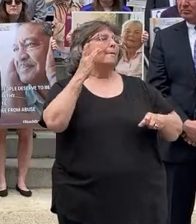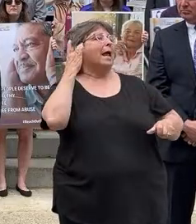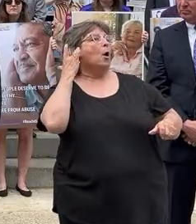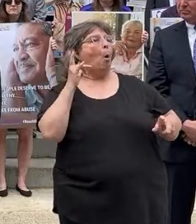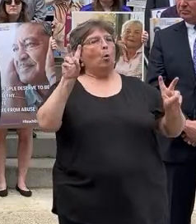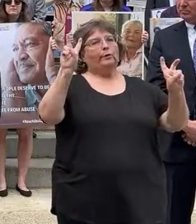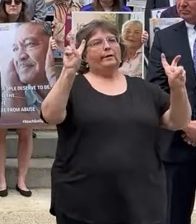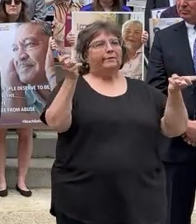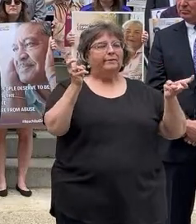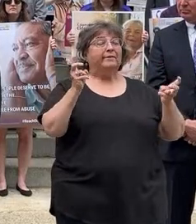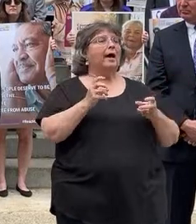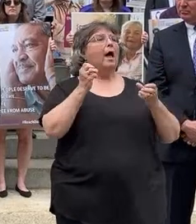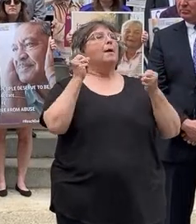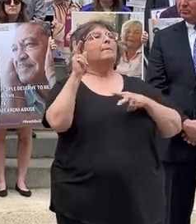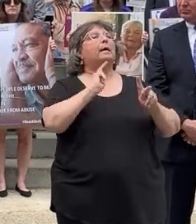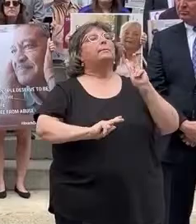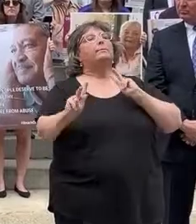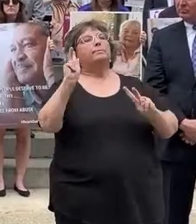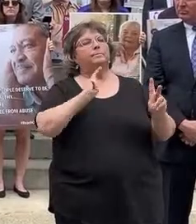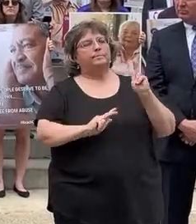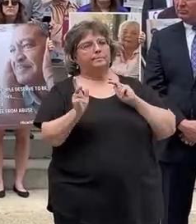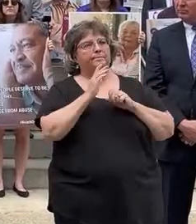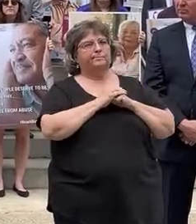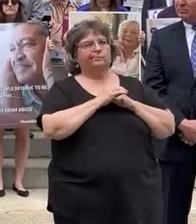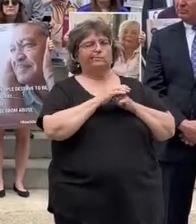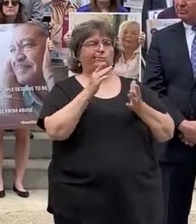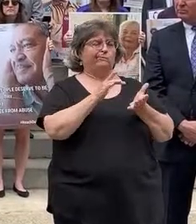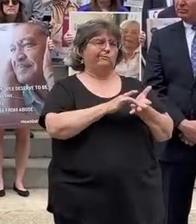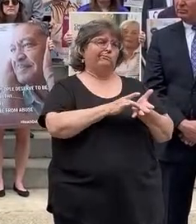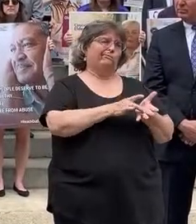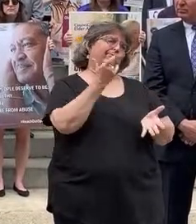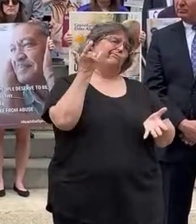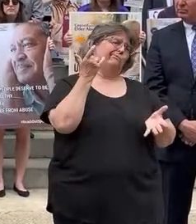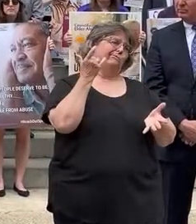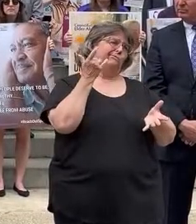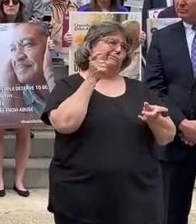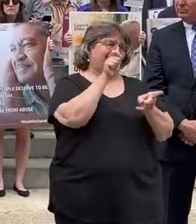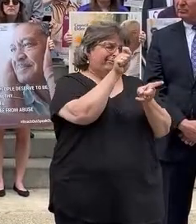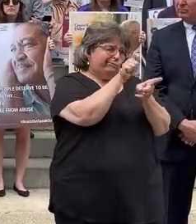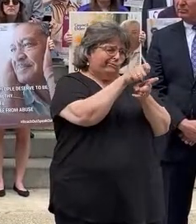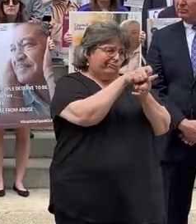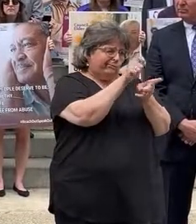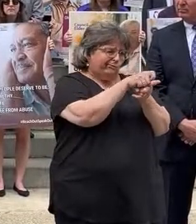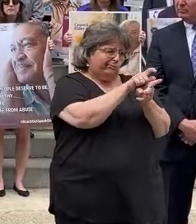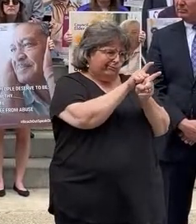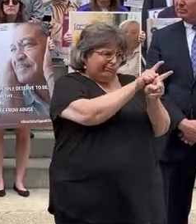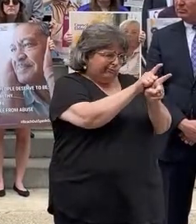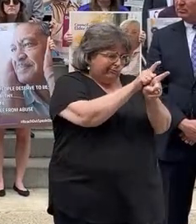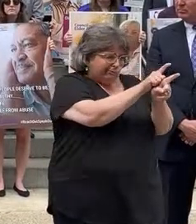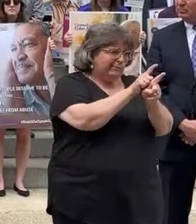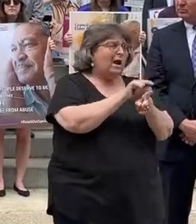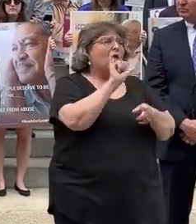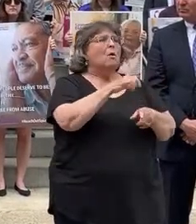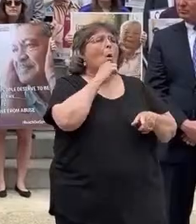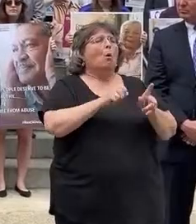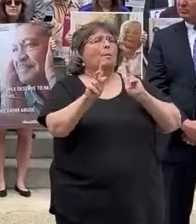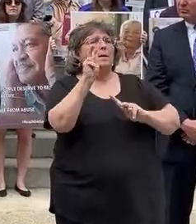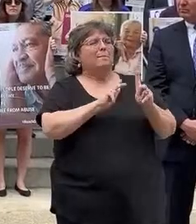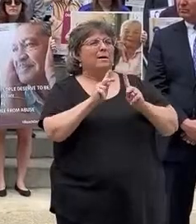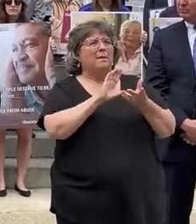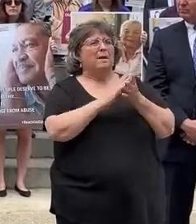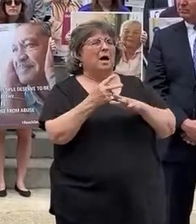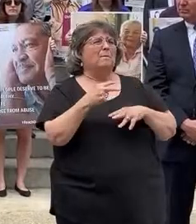But unfortunately, too many individuals take advantage and prey on older adults, and they become victims